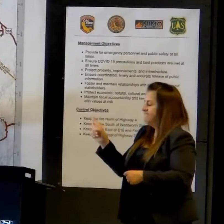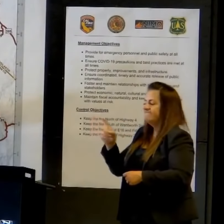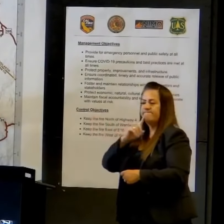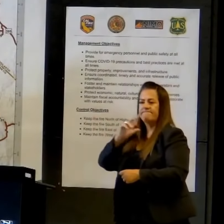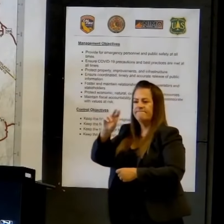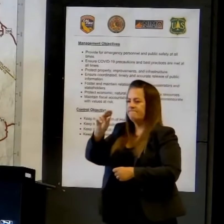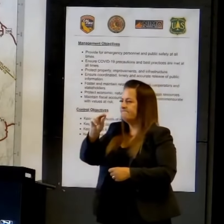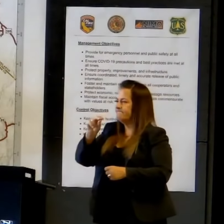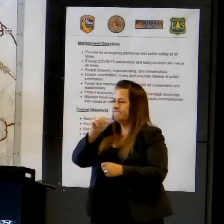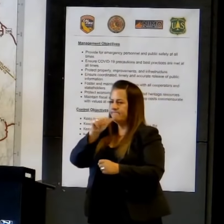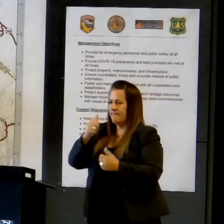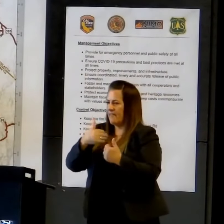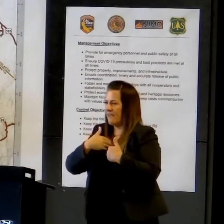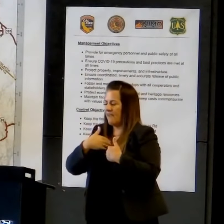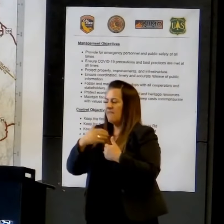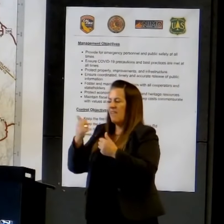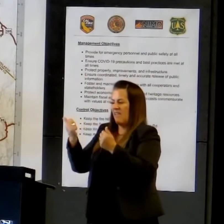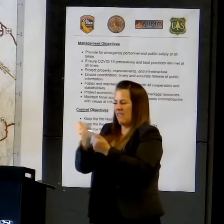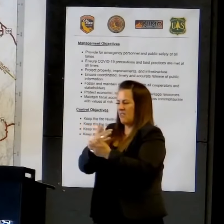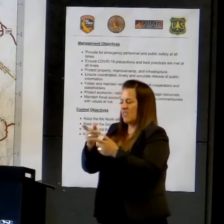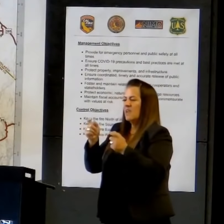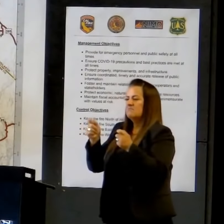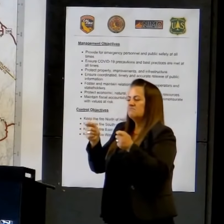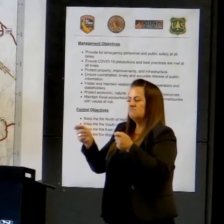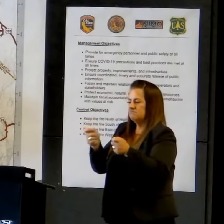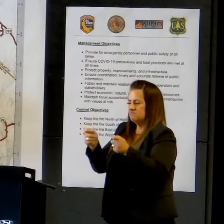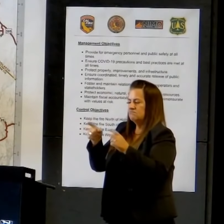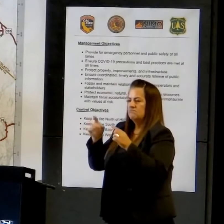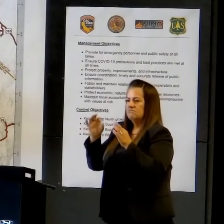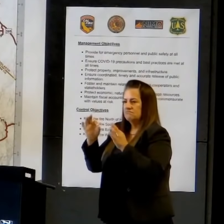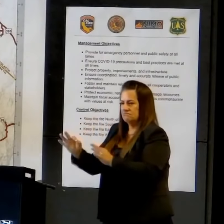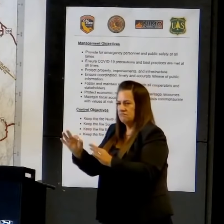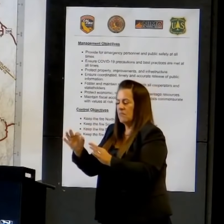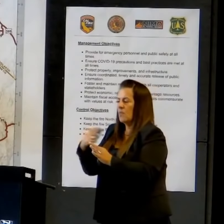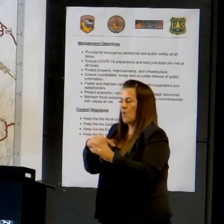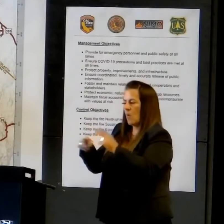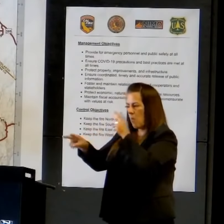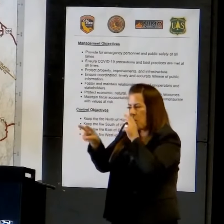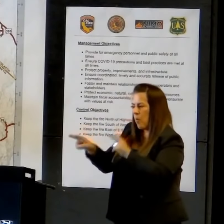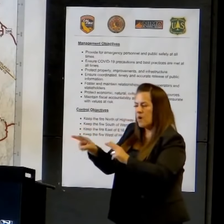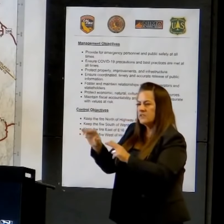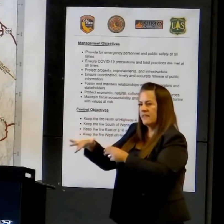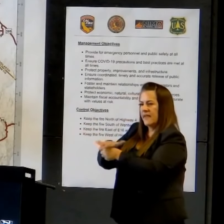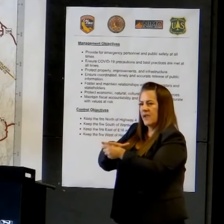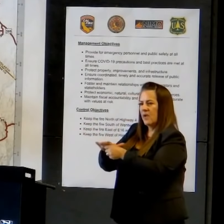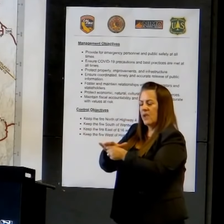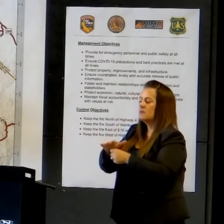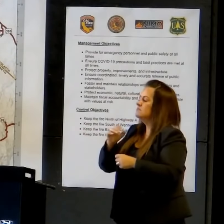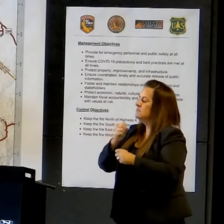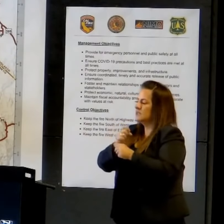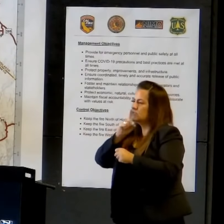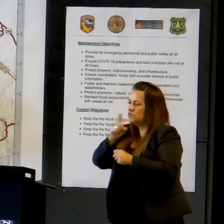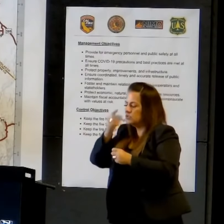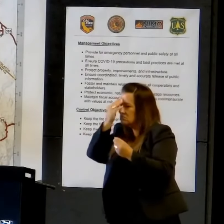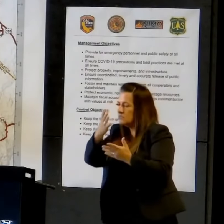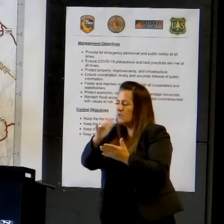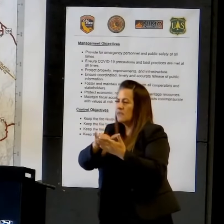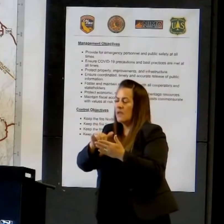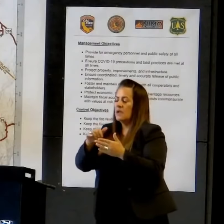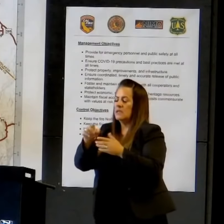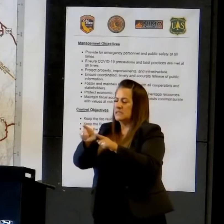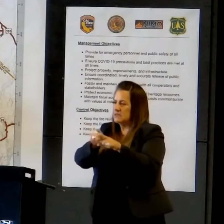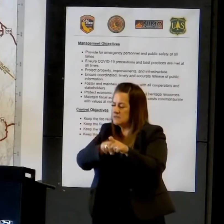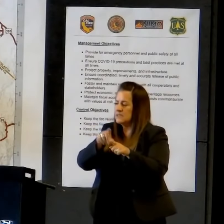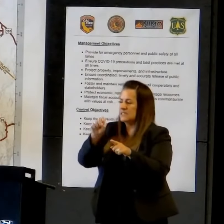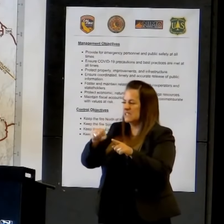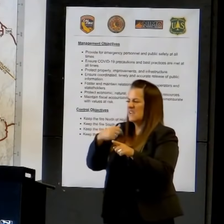Division Delta is all secured on this north end. We are still actively engaged in watching this area down here. But like I mentioned before, there's still